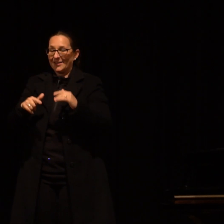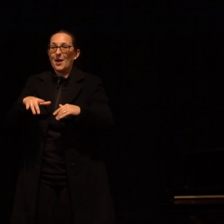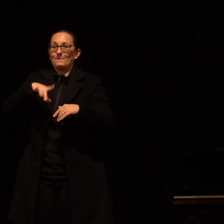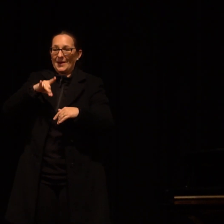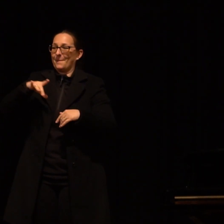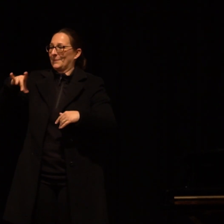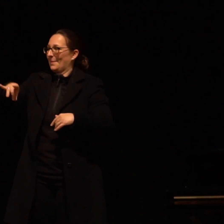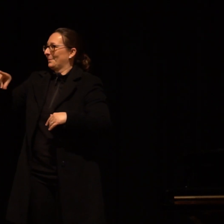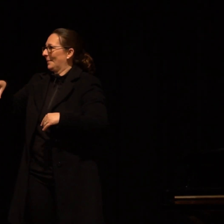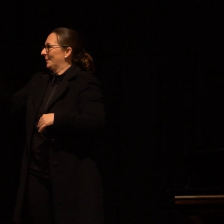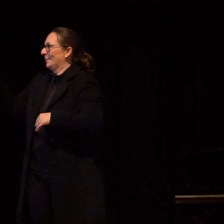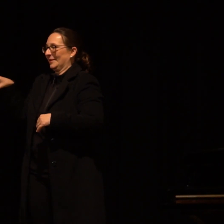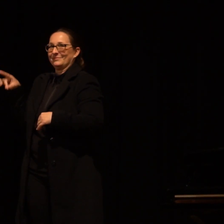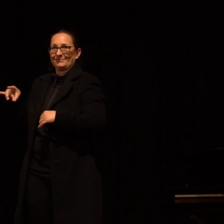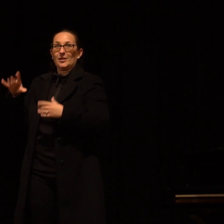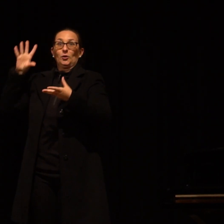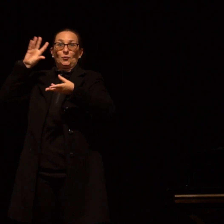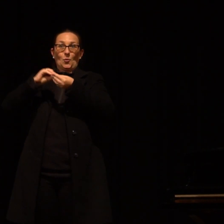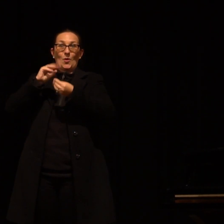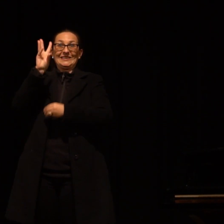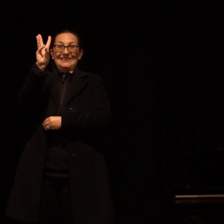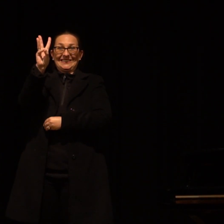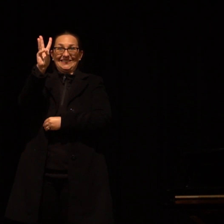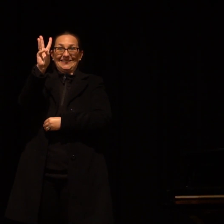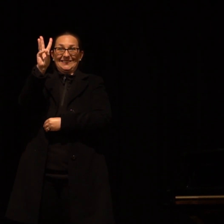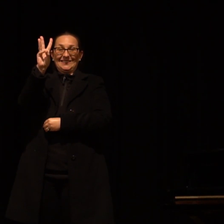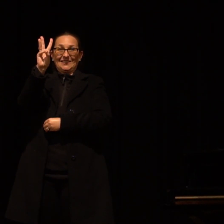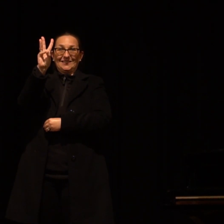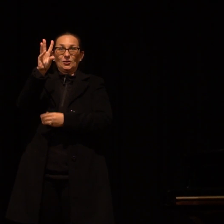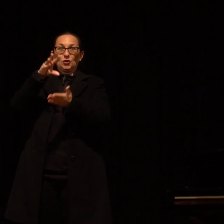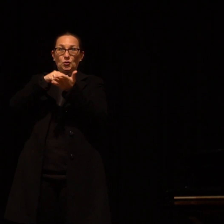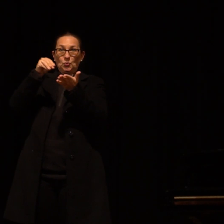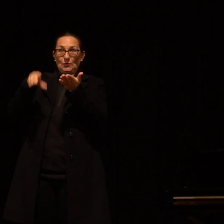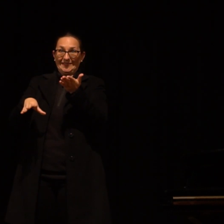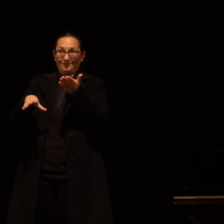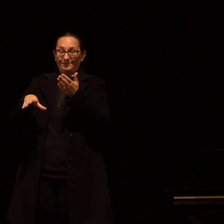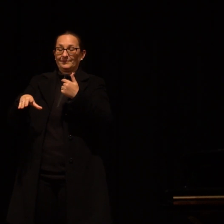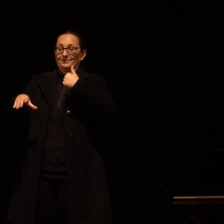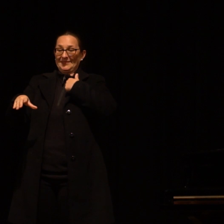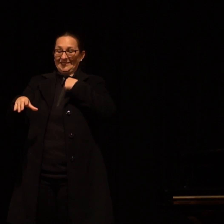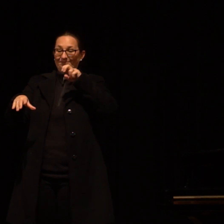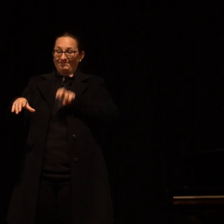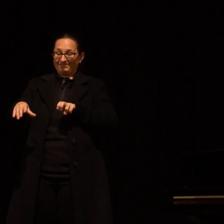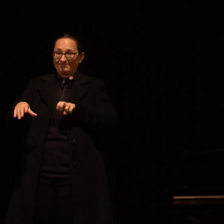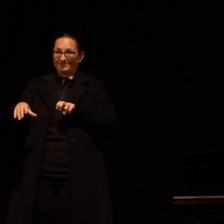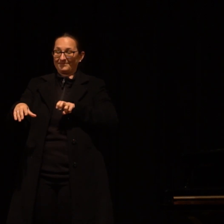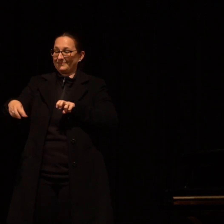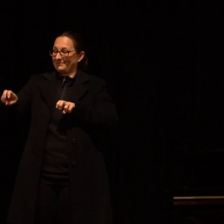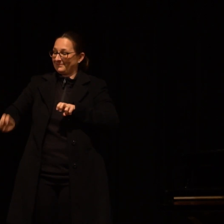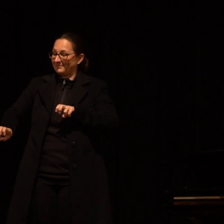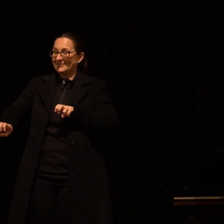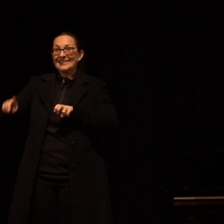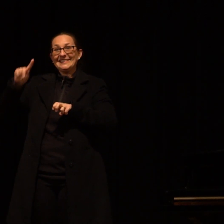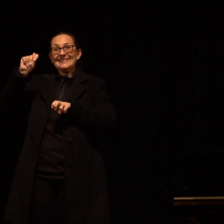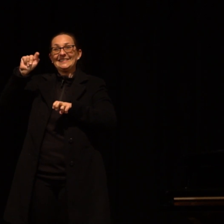direct route. It was quite circuitous. So remember, we had to pick up 6 students. So I got on the